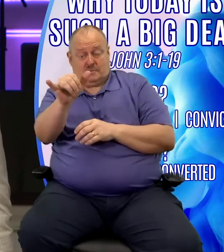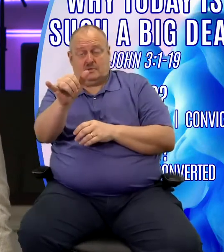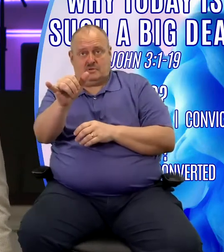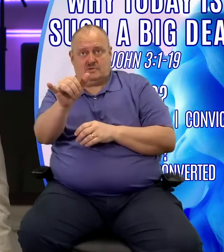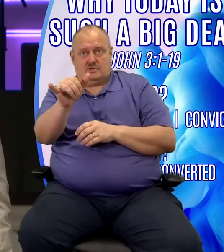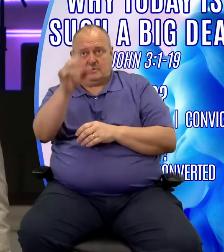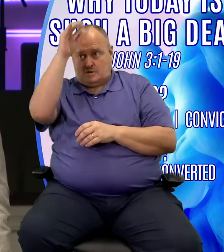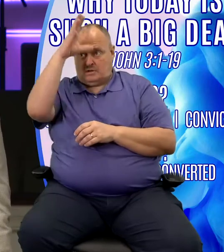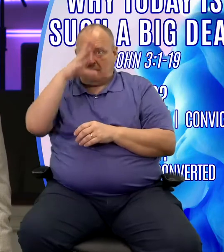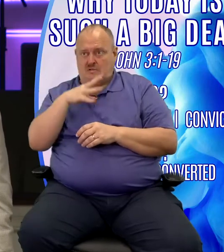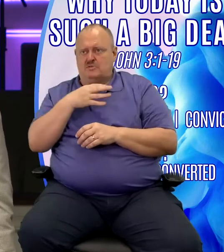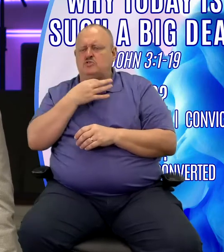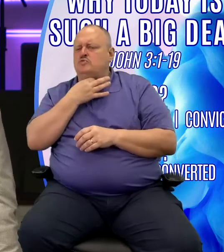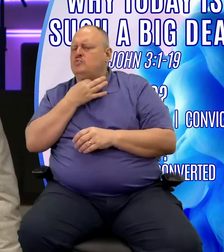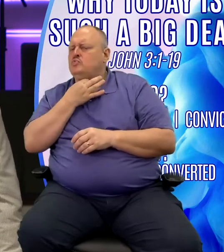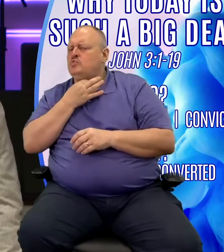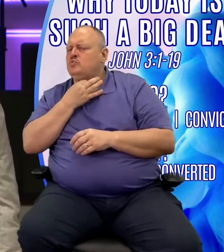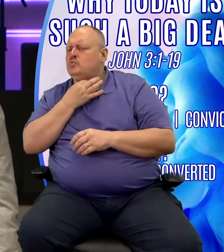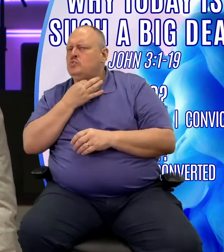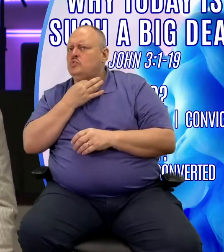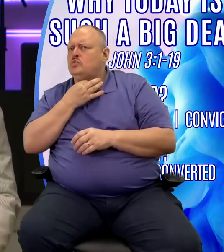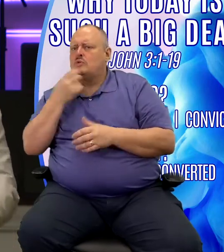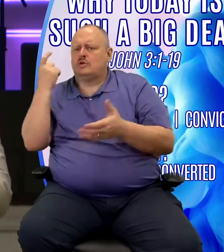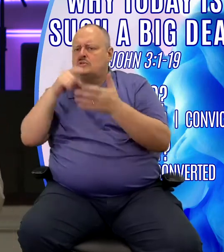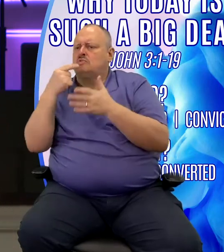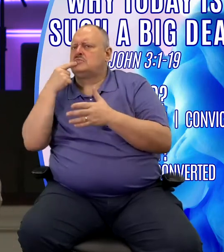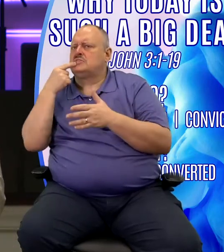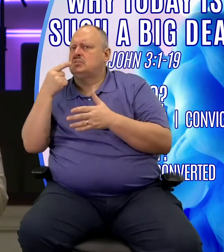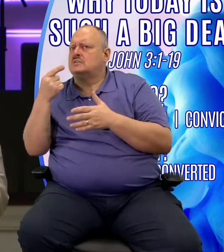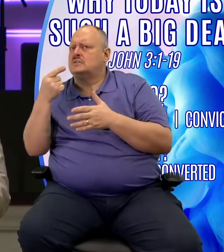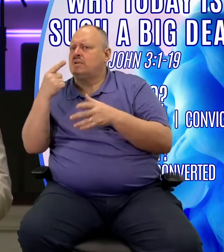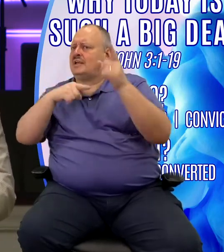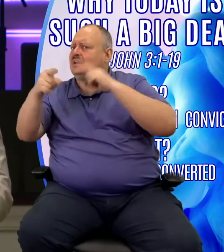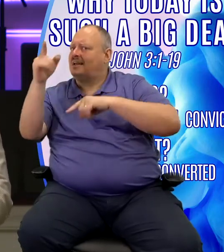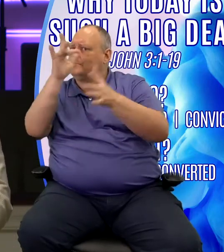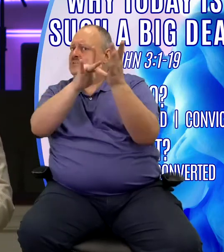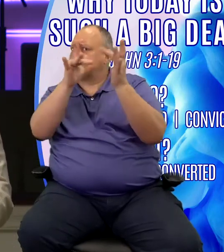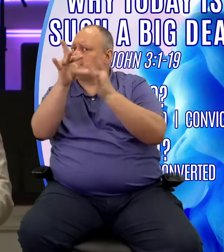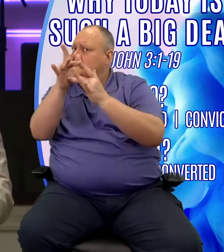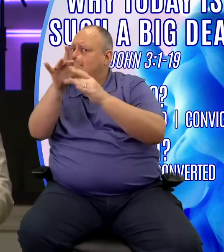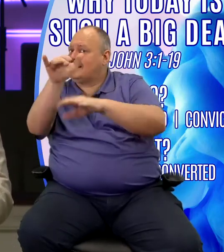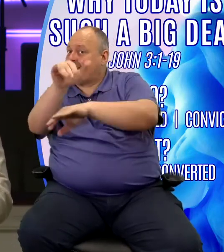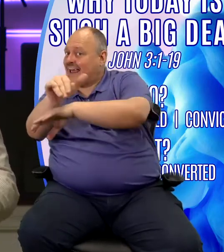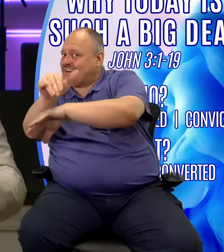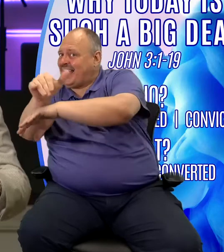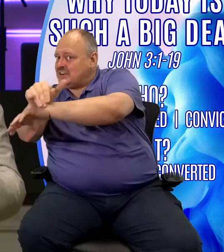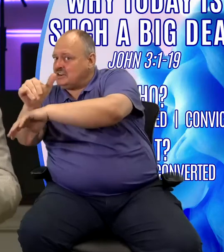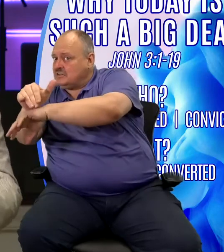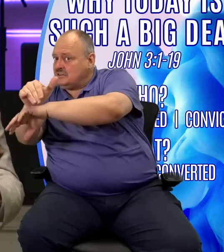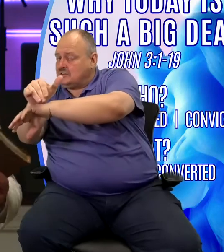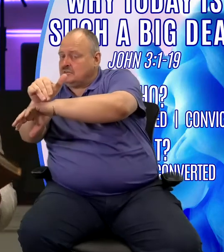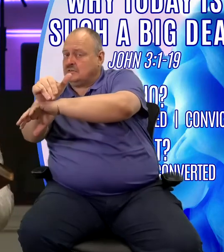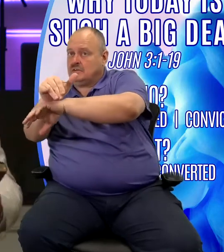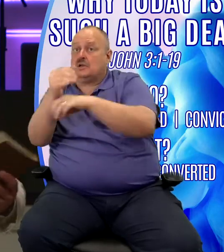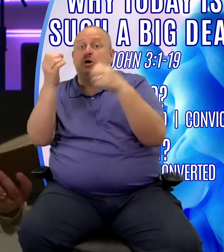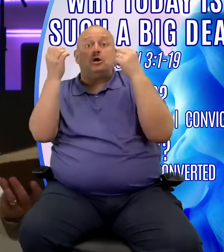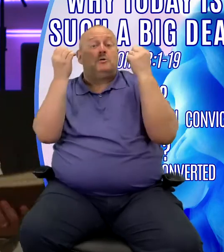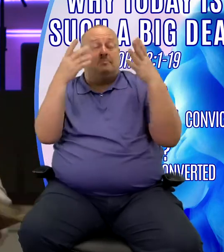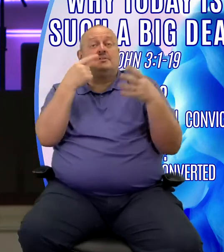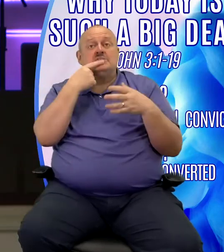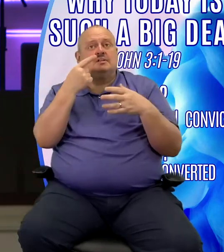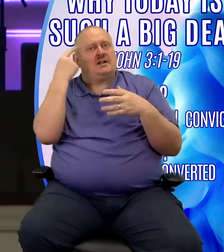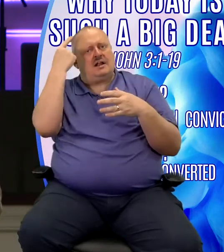a man of curiosity. Notice what it says. He came to Jesus by night. Now, there are many that have said, and I